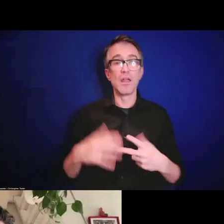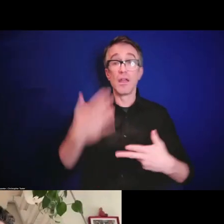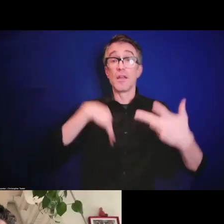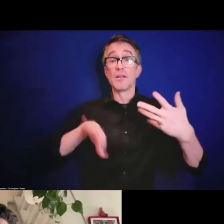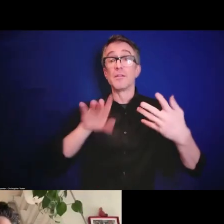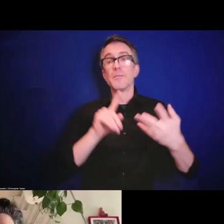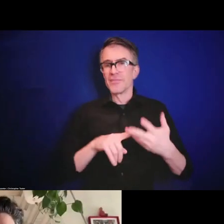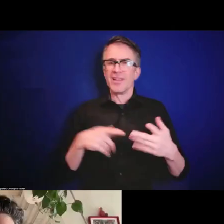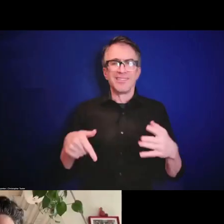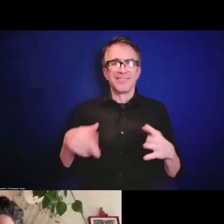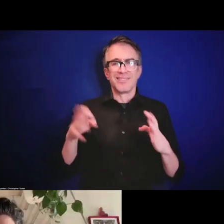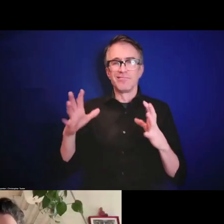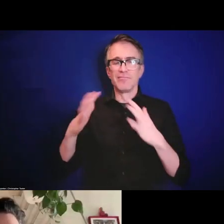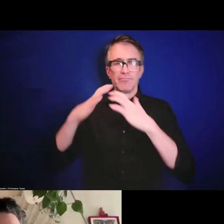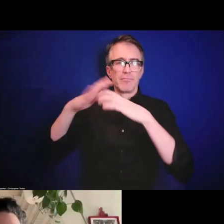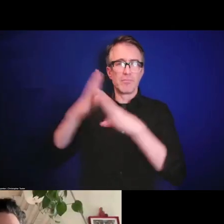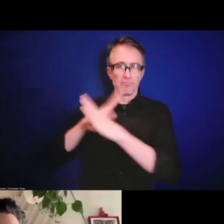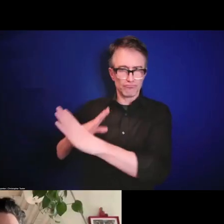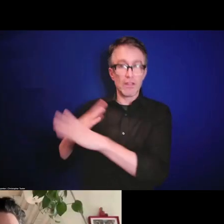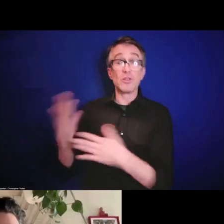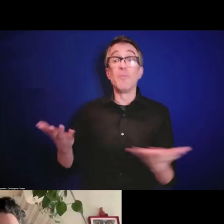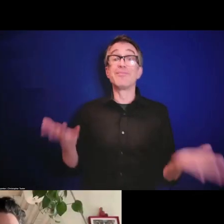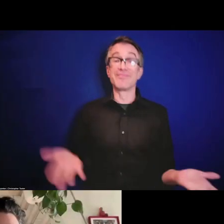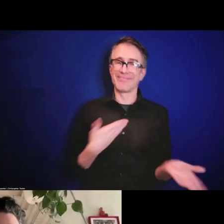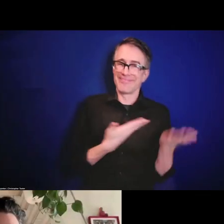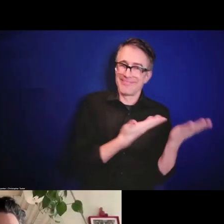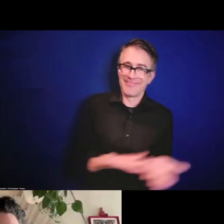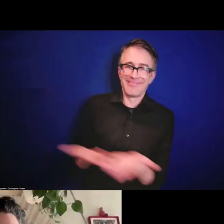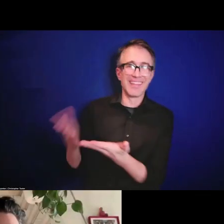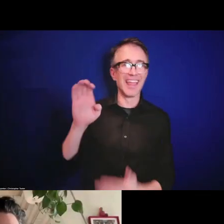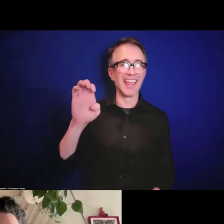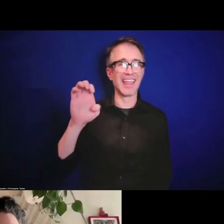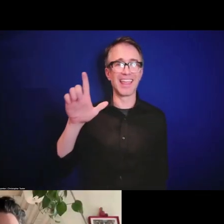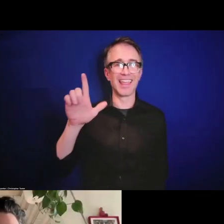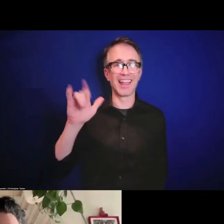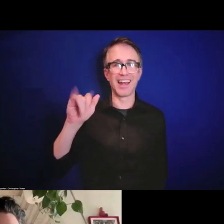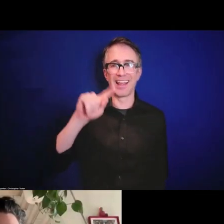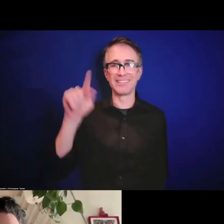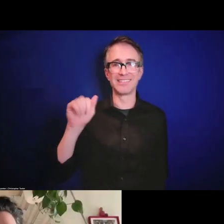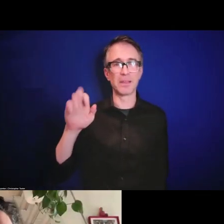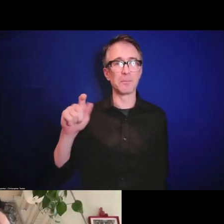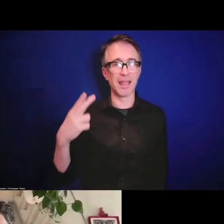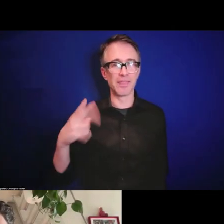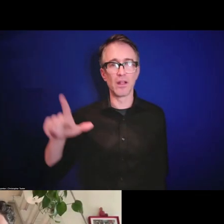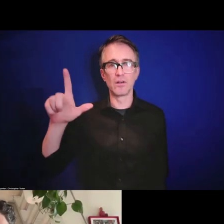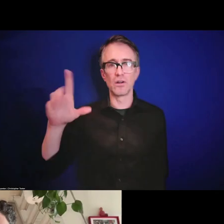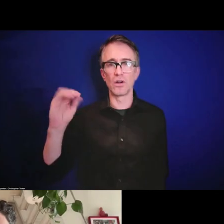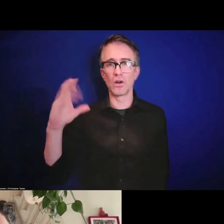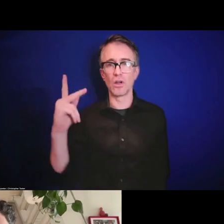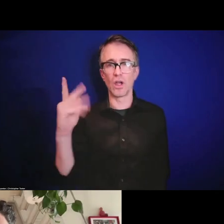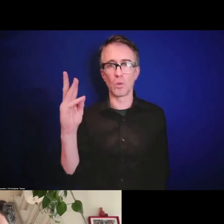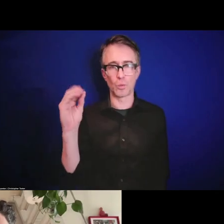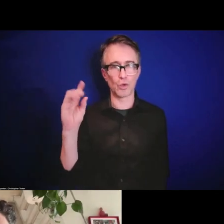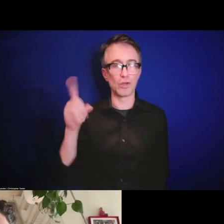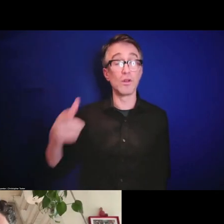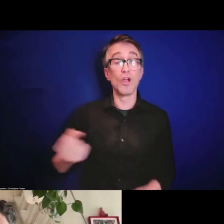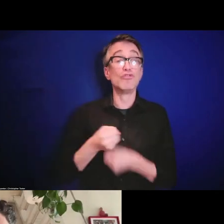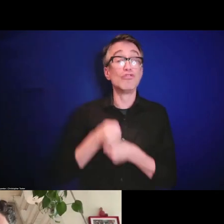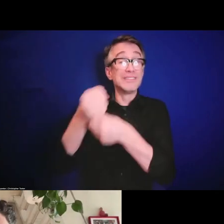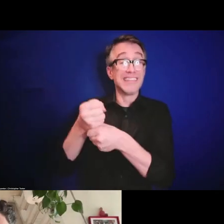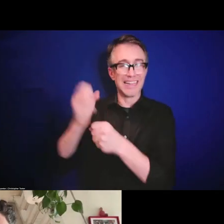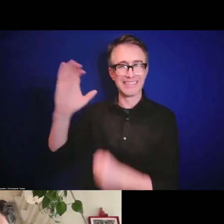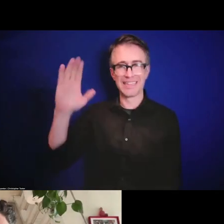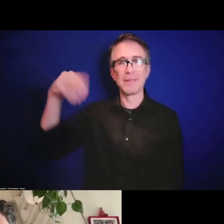United Nations, who will provide a high-level overview of the guidance. Elizabeth is also one of the